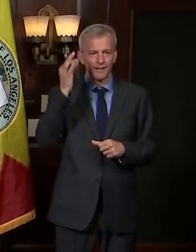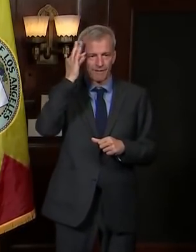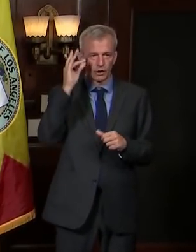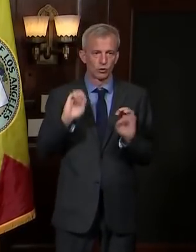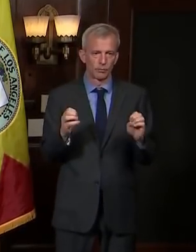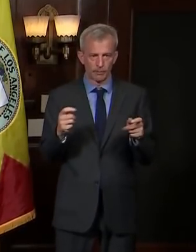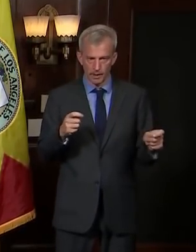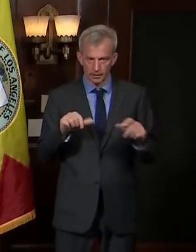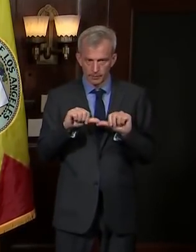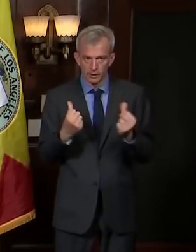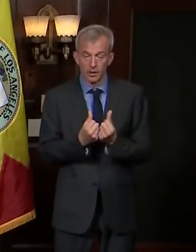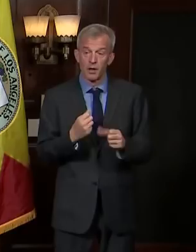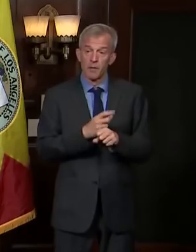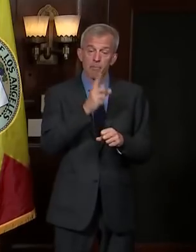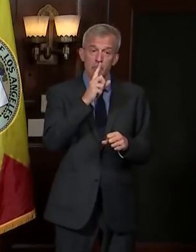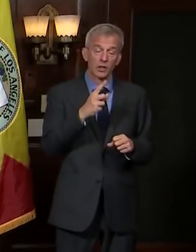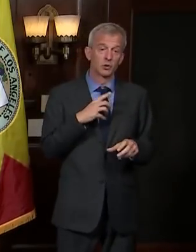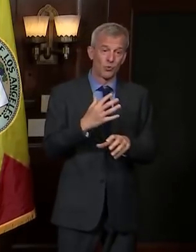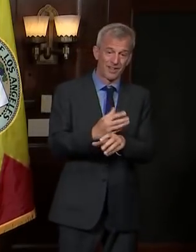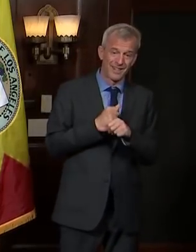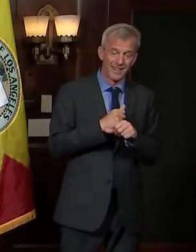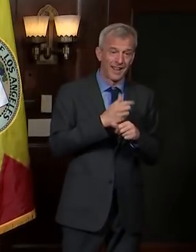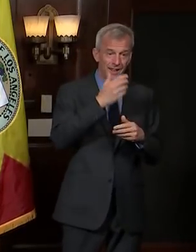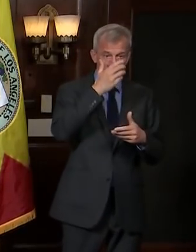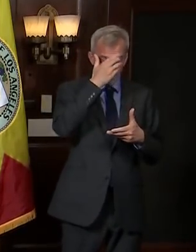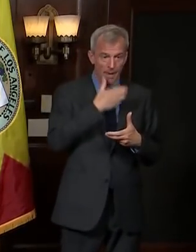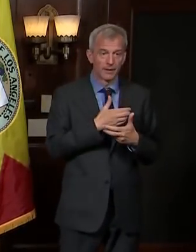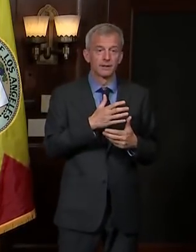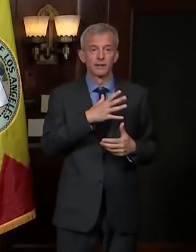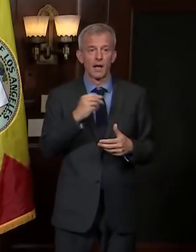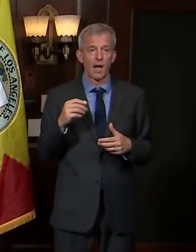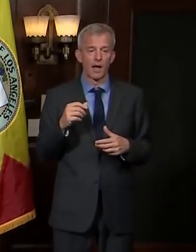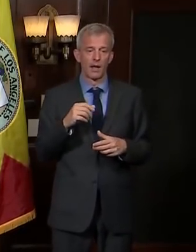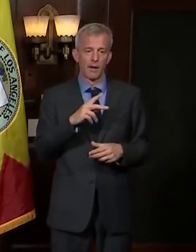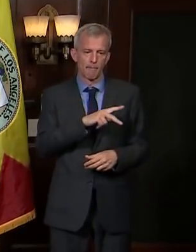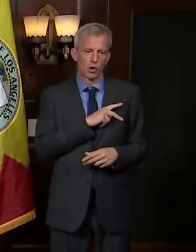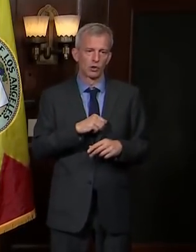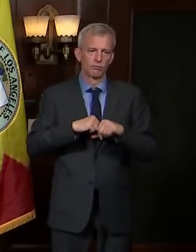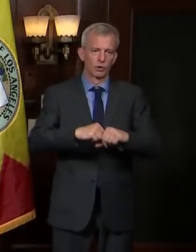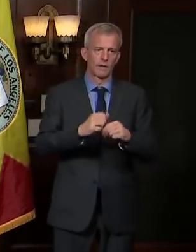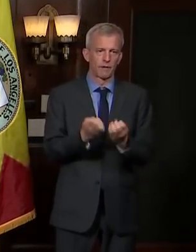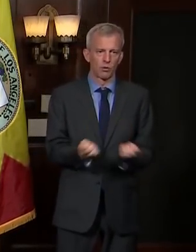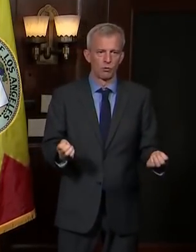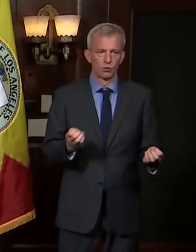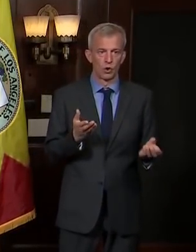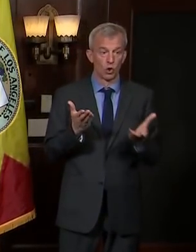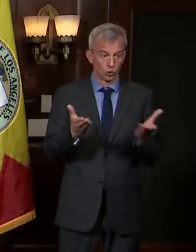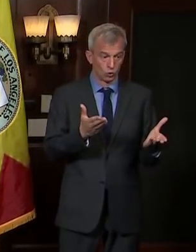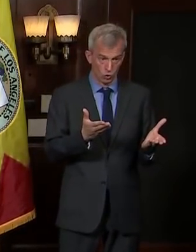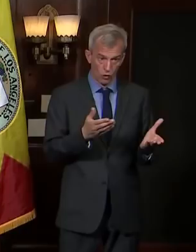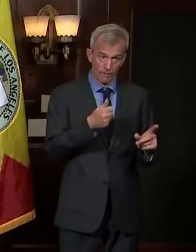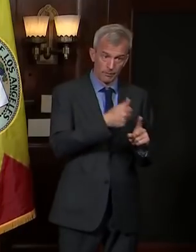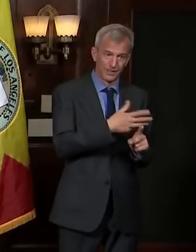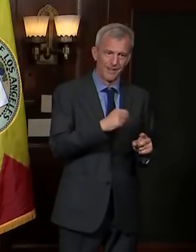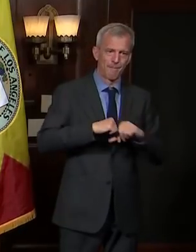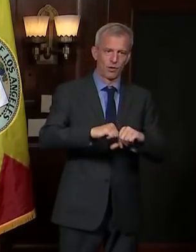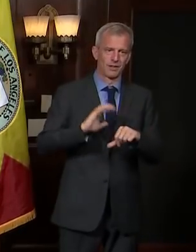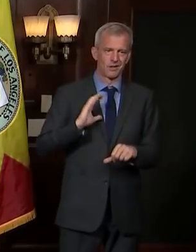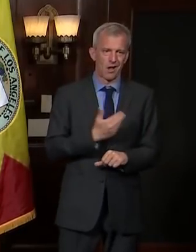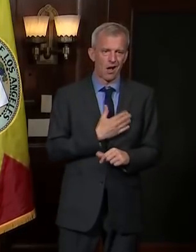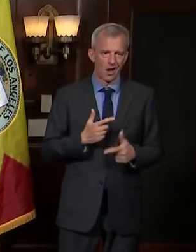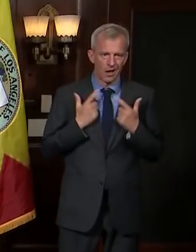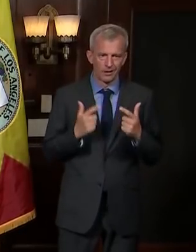the masks and the personal protective equipment they need to serve all of us and to protect their lives. This includes